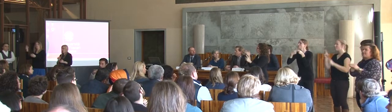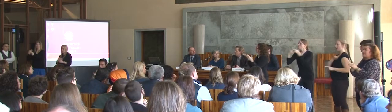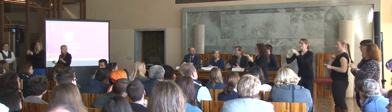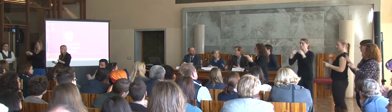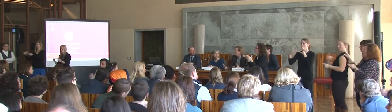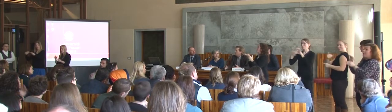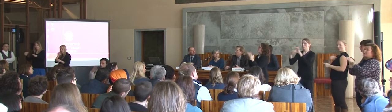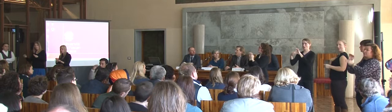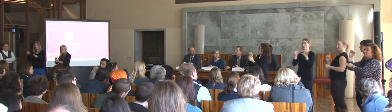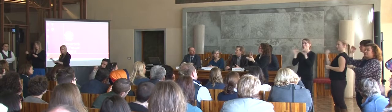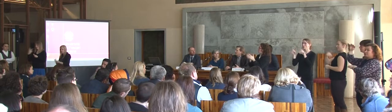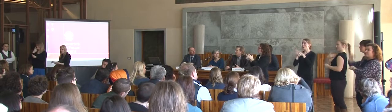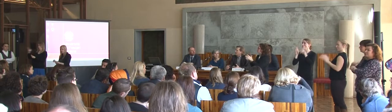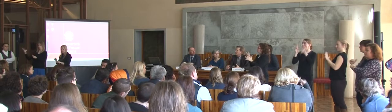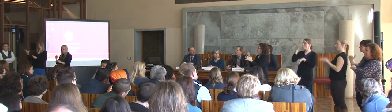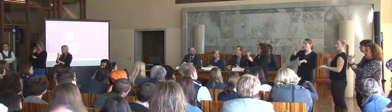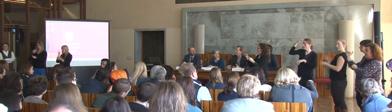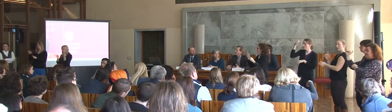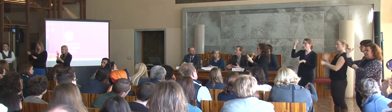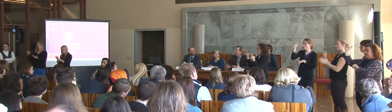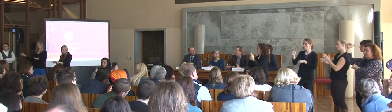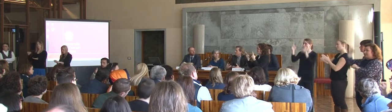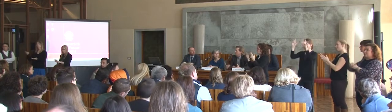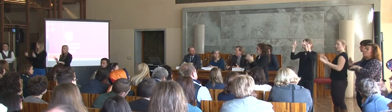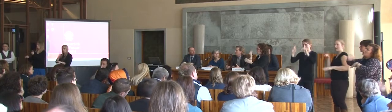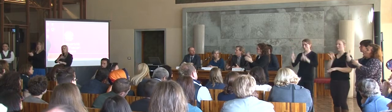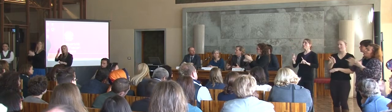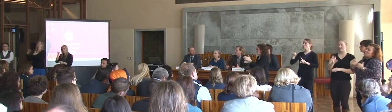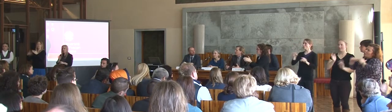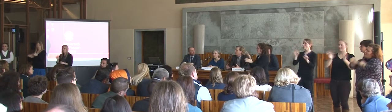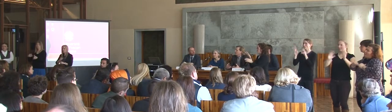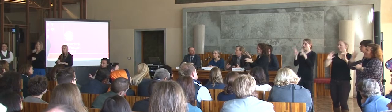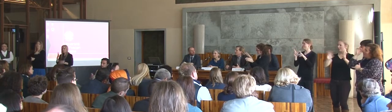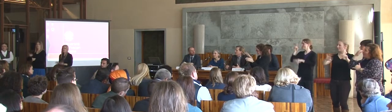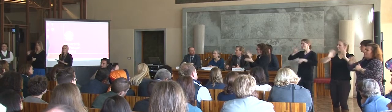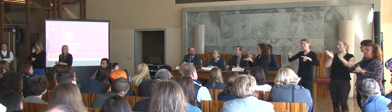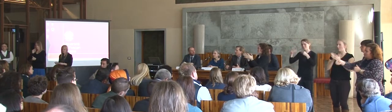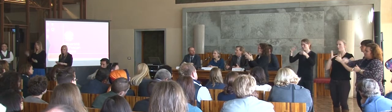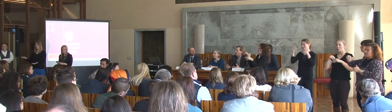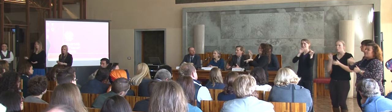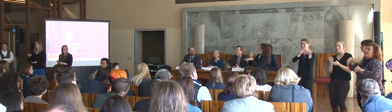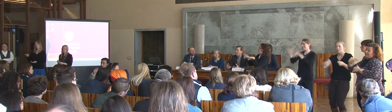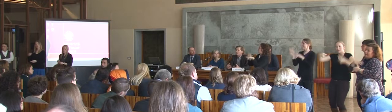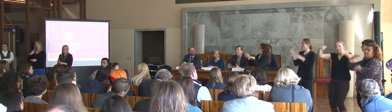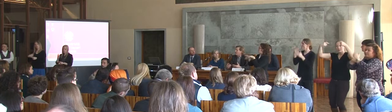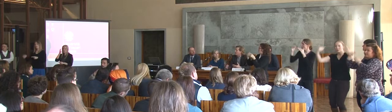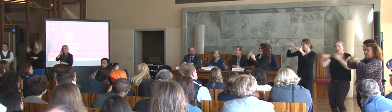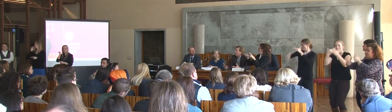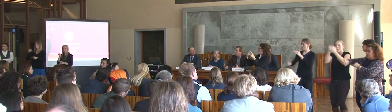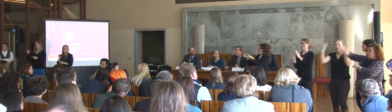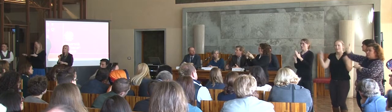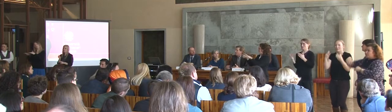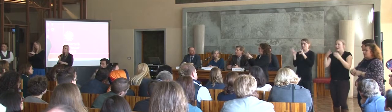material that's visual, then it becomes very practical in use, and suddenly you can build up a